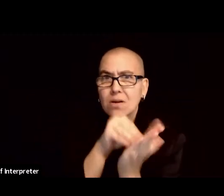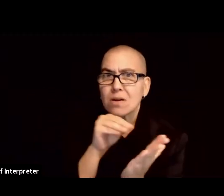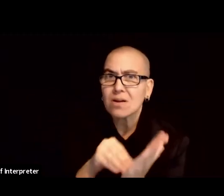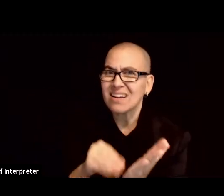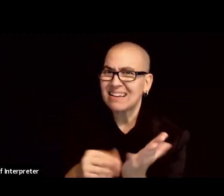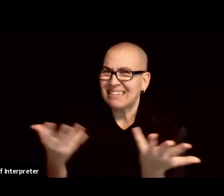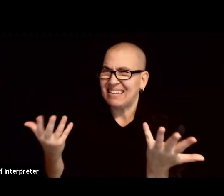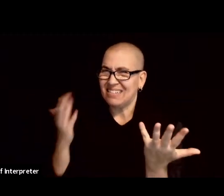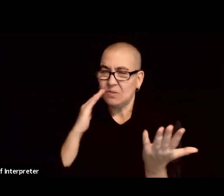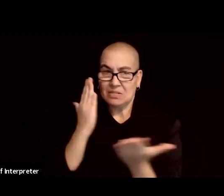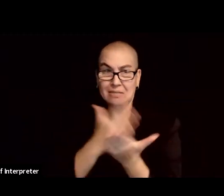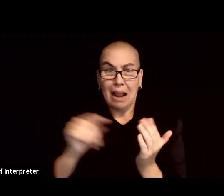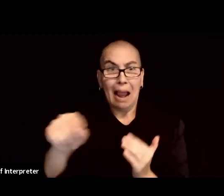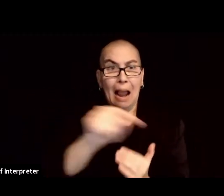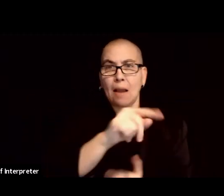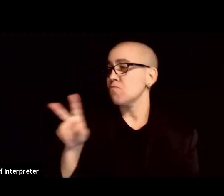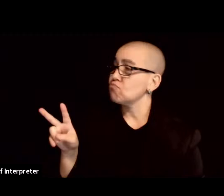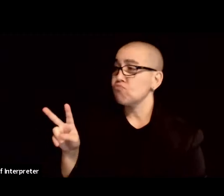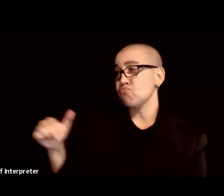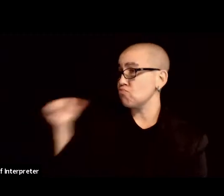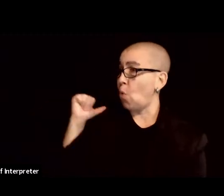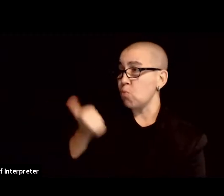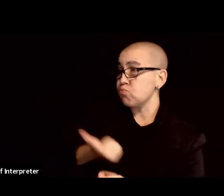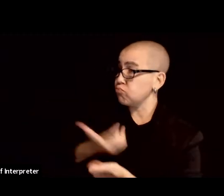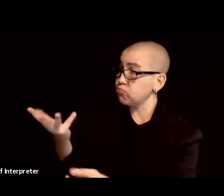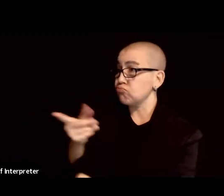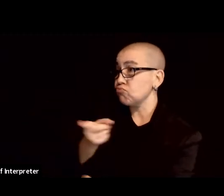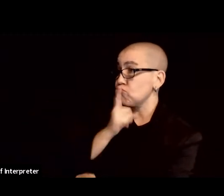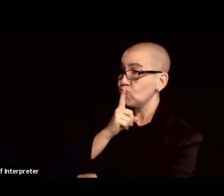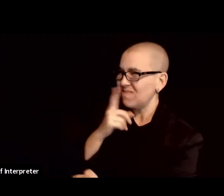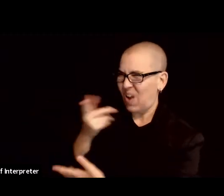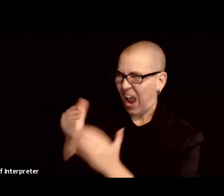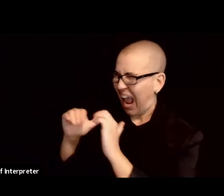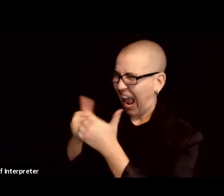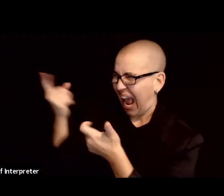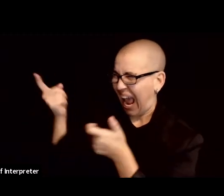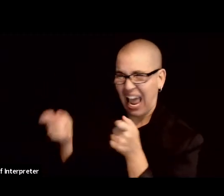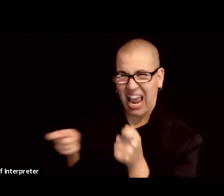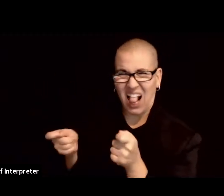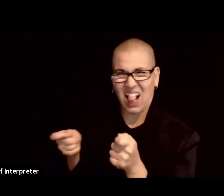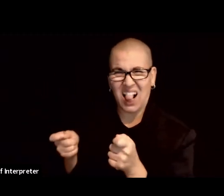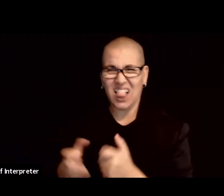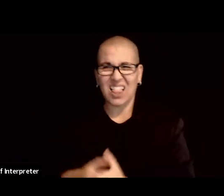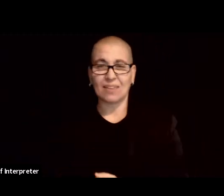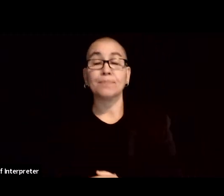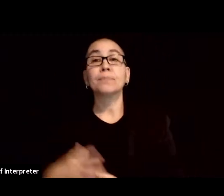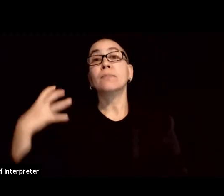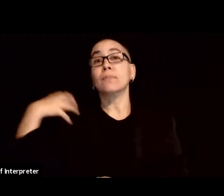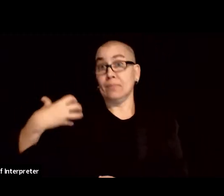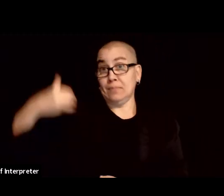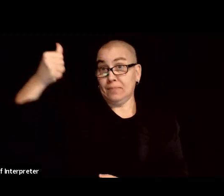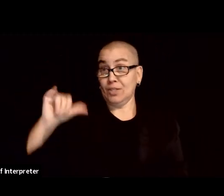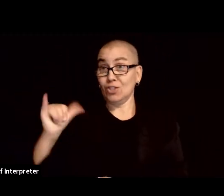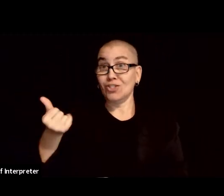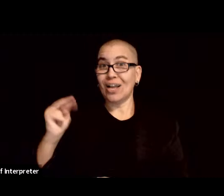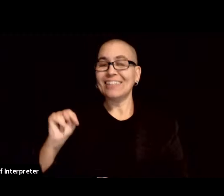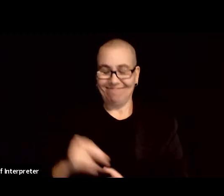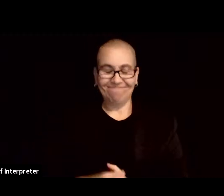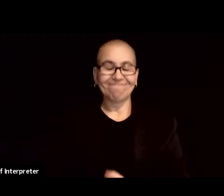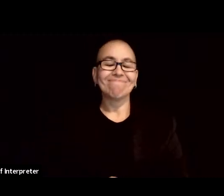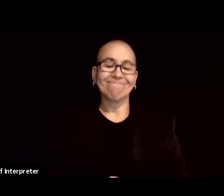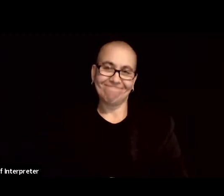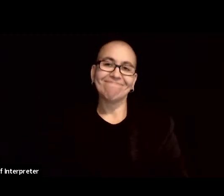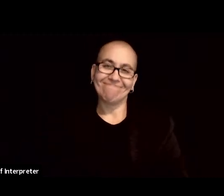I'm going to ask Chris to comment on that in detail, but just a thanks to all the public health